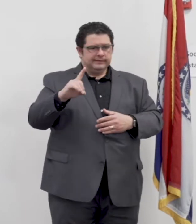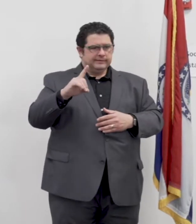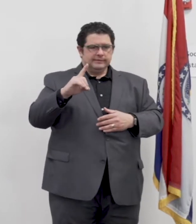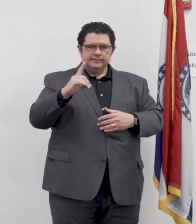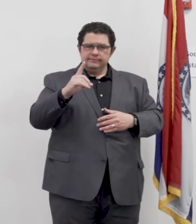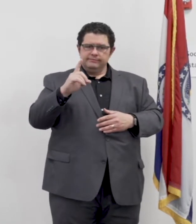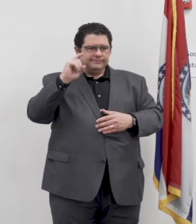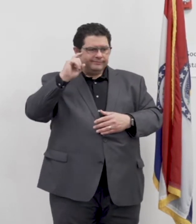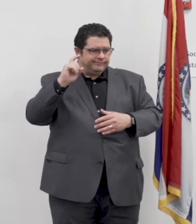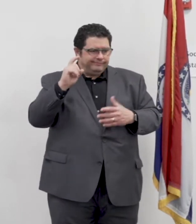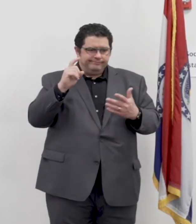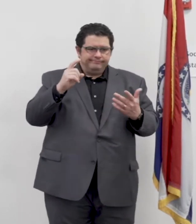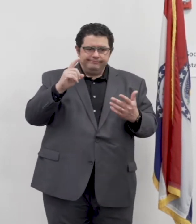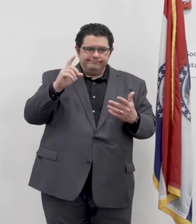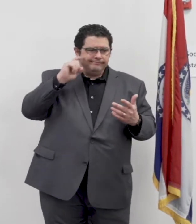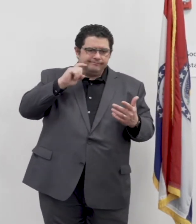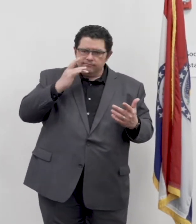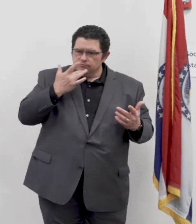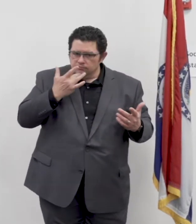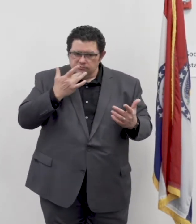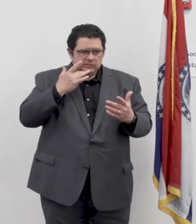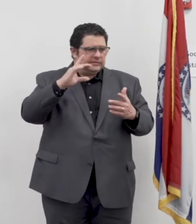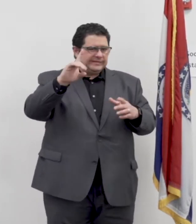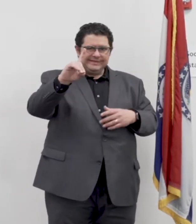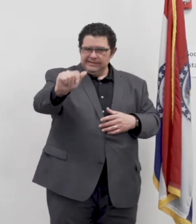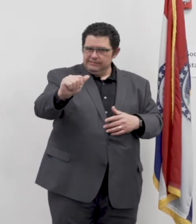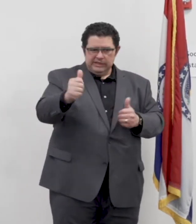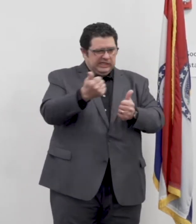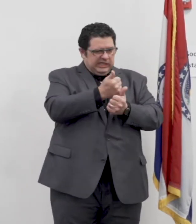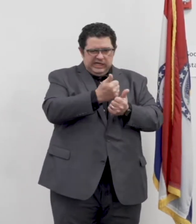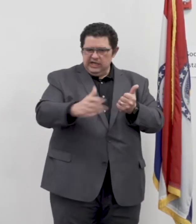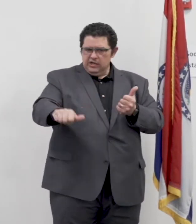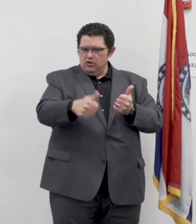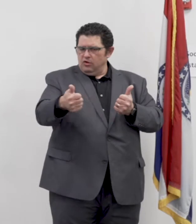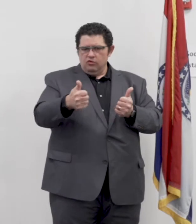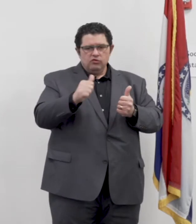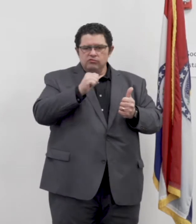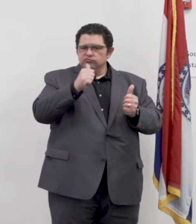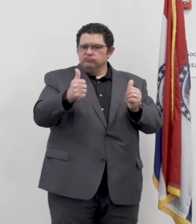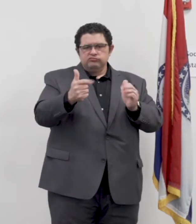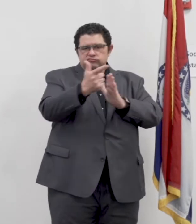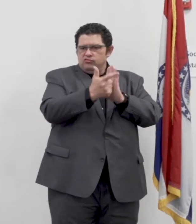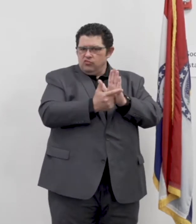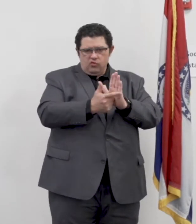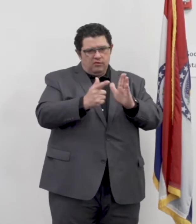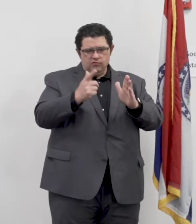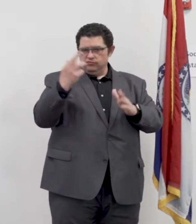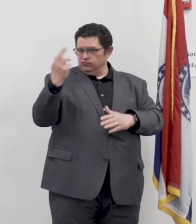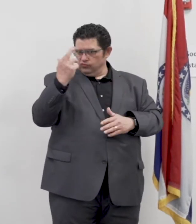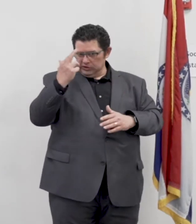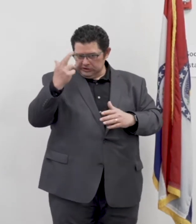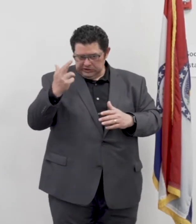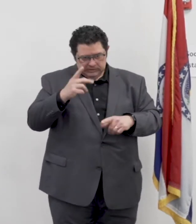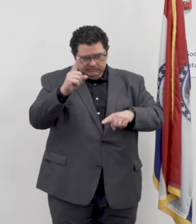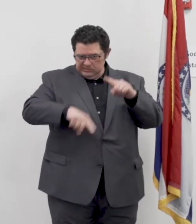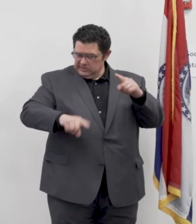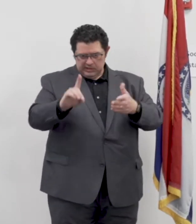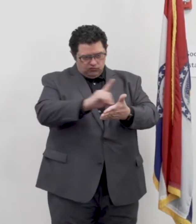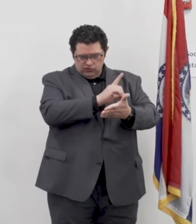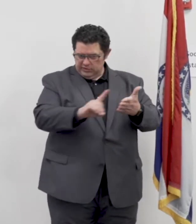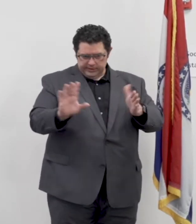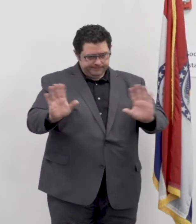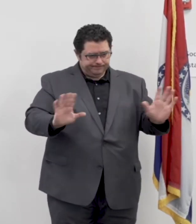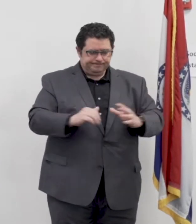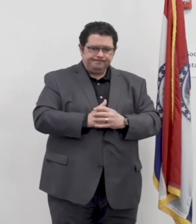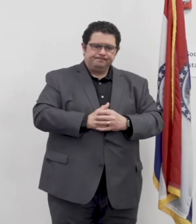identity, marital status, disability, or any other unlawful basis. A business is considered to be in